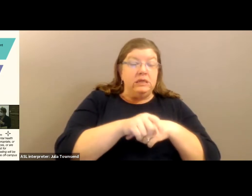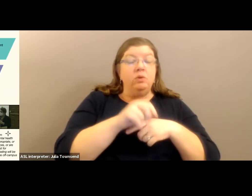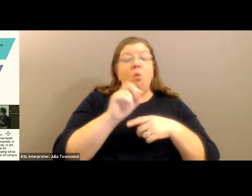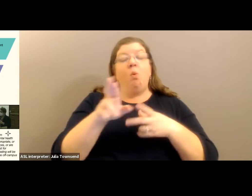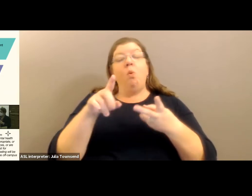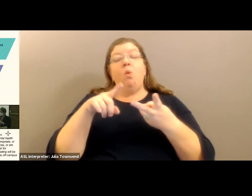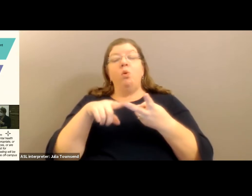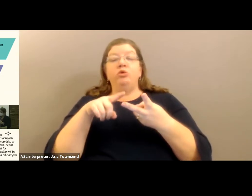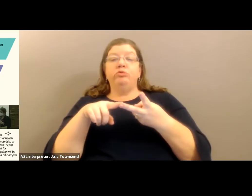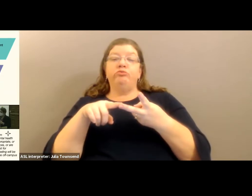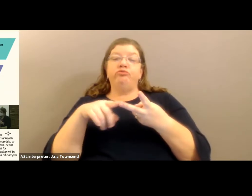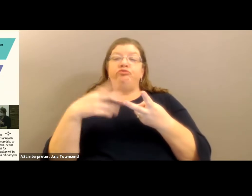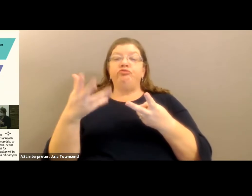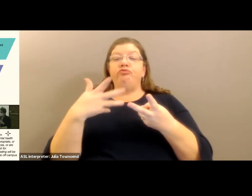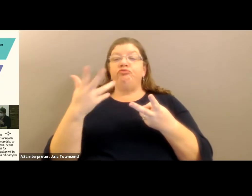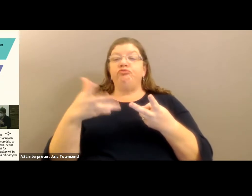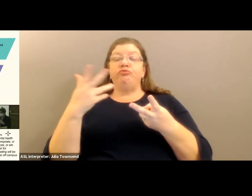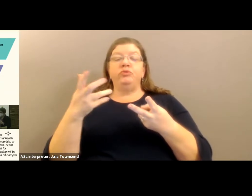this a